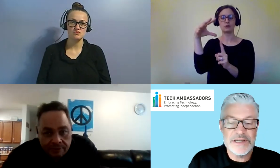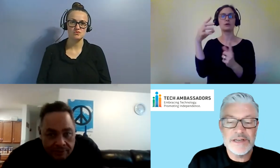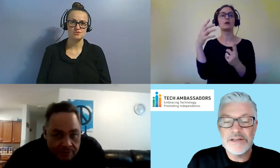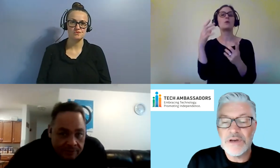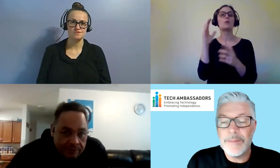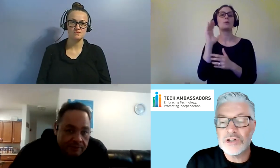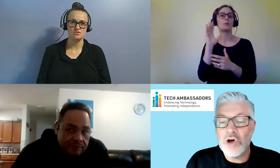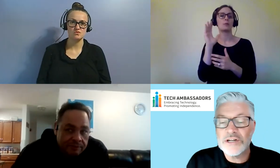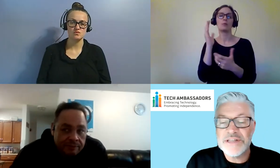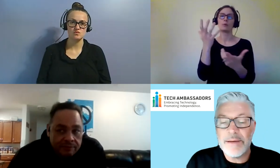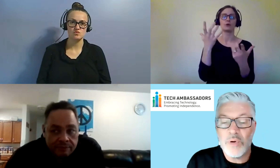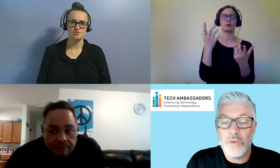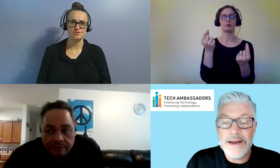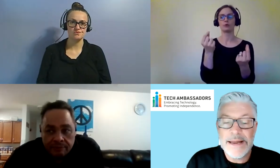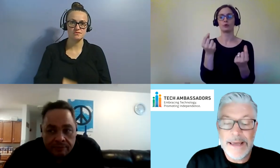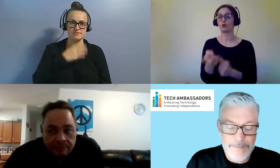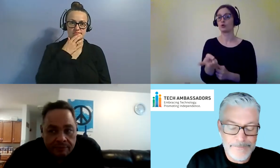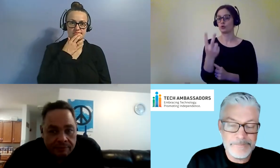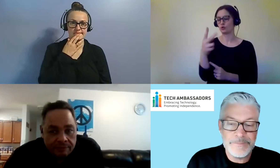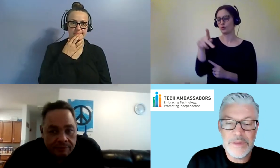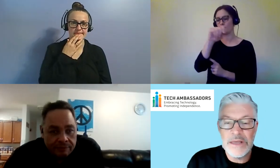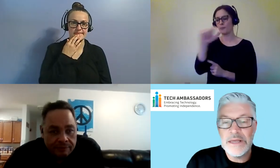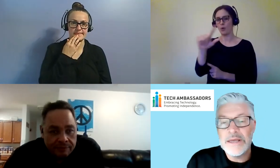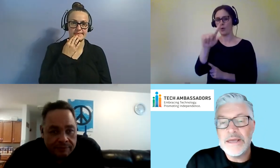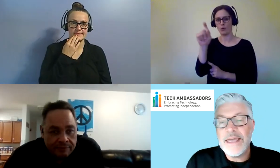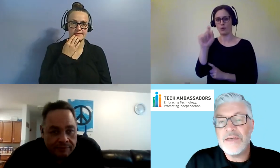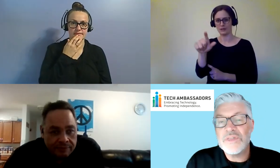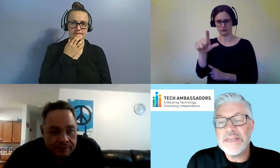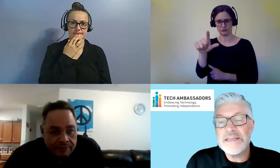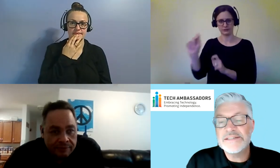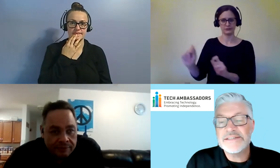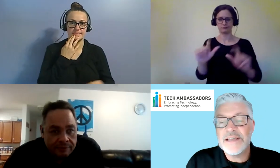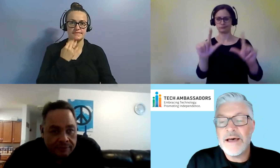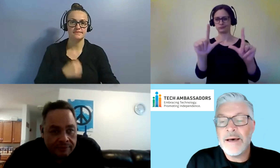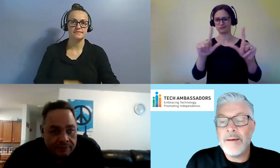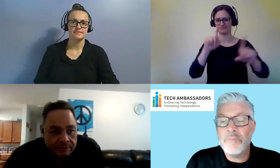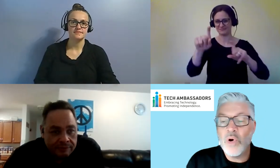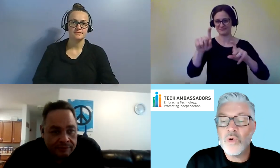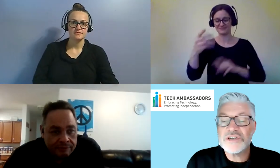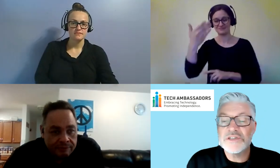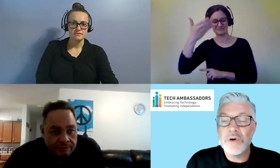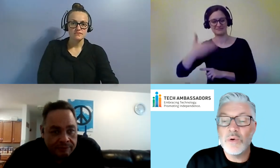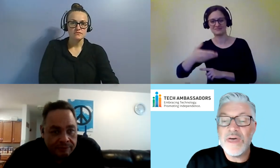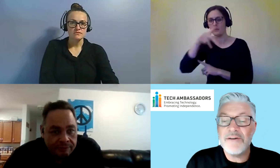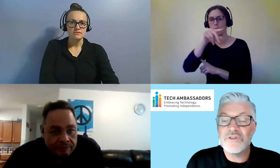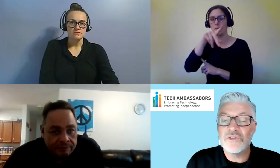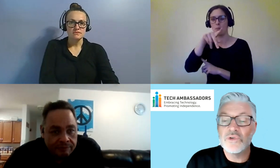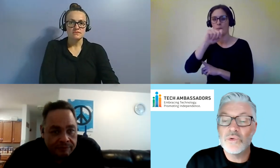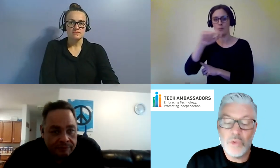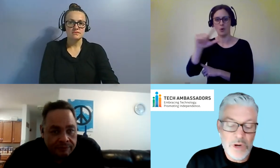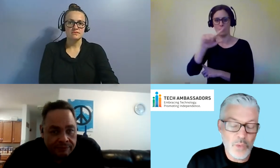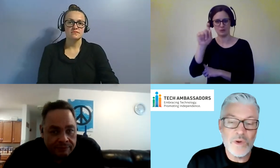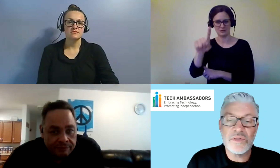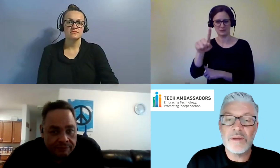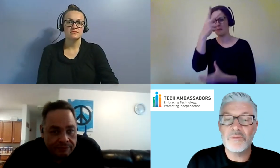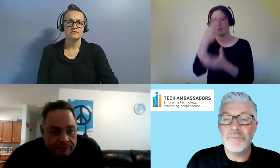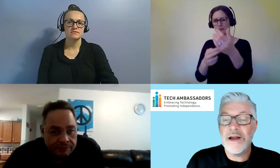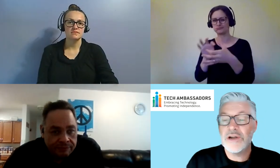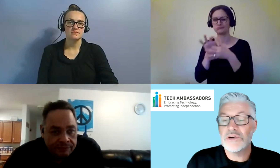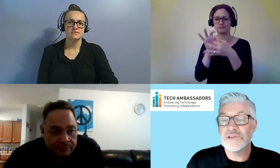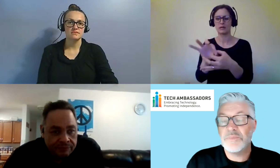questions. So I'm going to launch that poll right now. And these poll questions both have to do